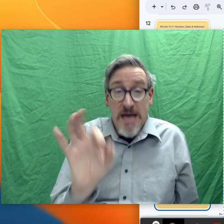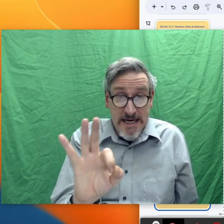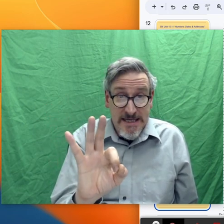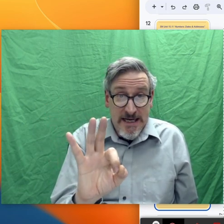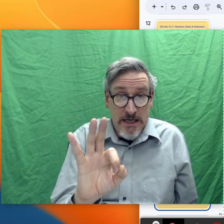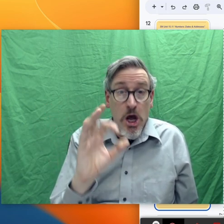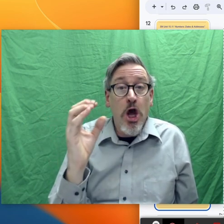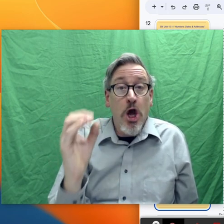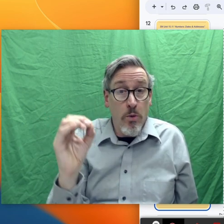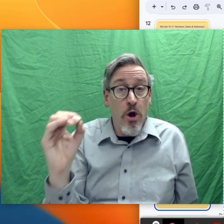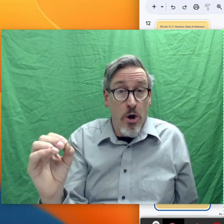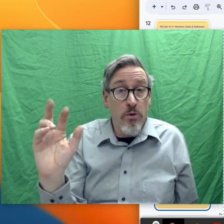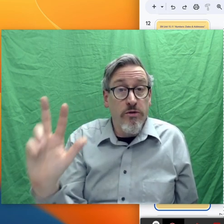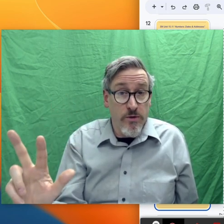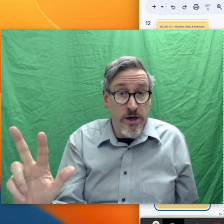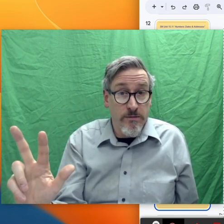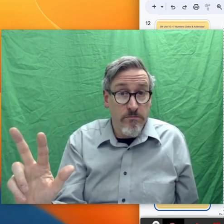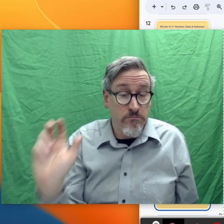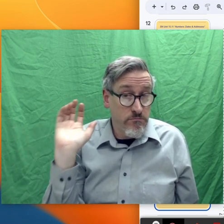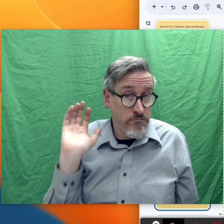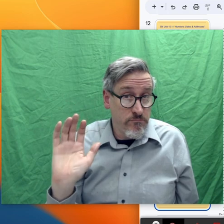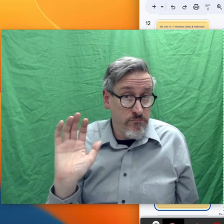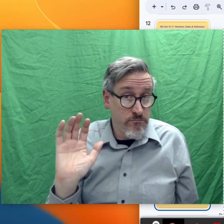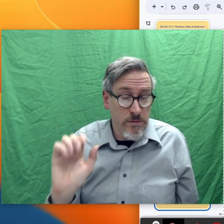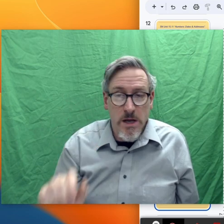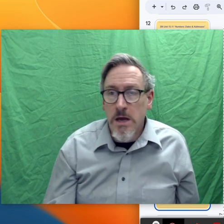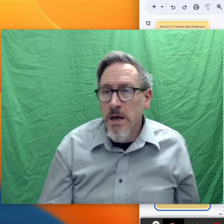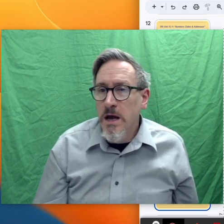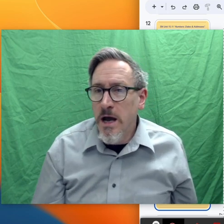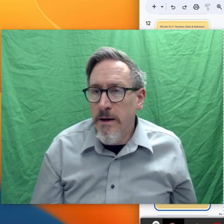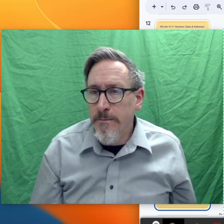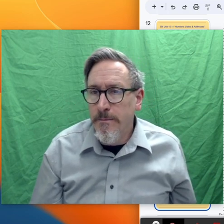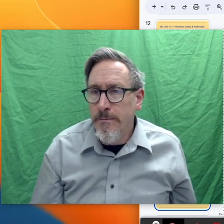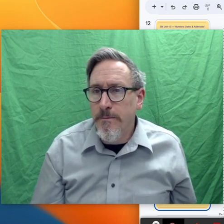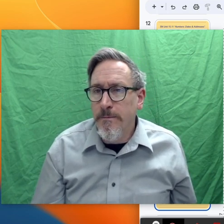do 19003.